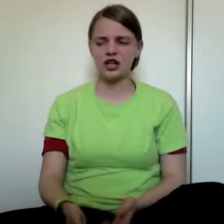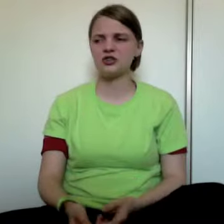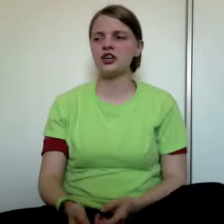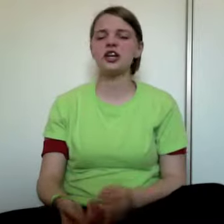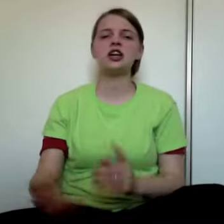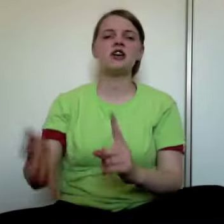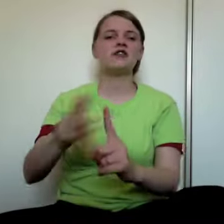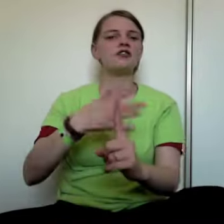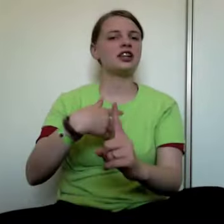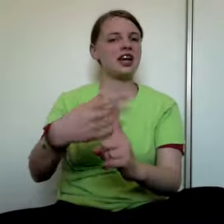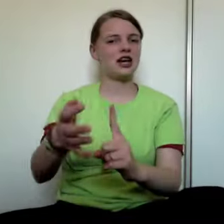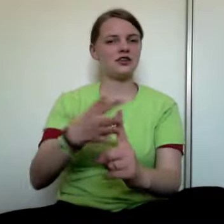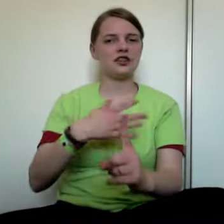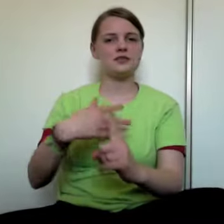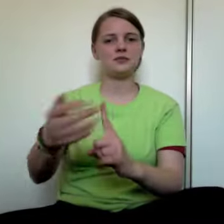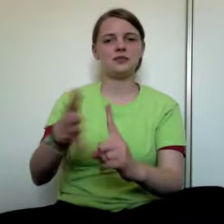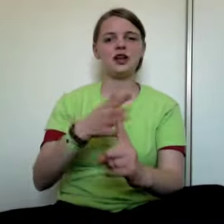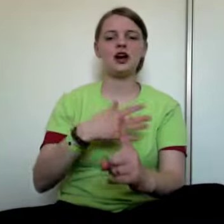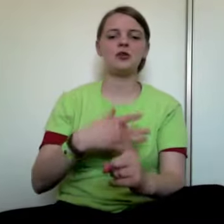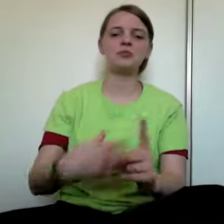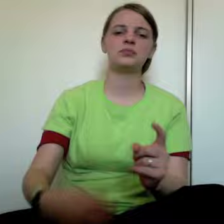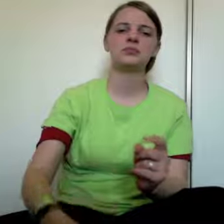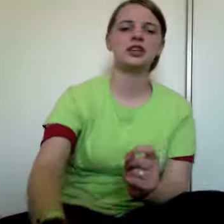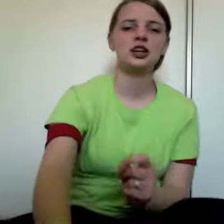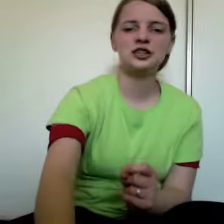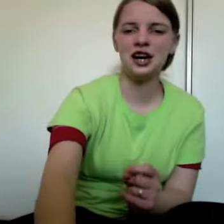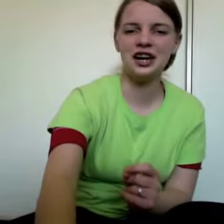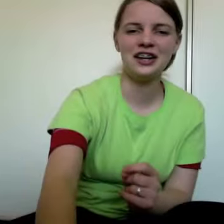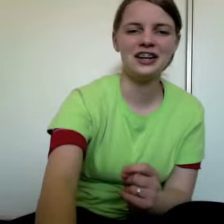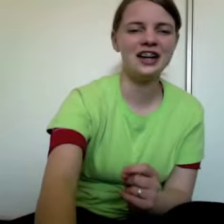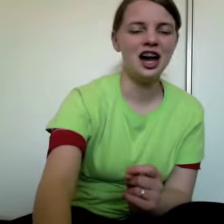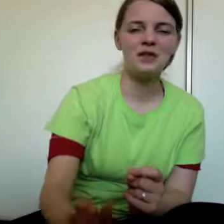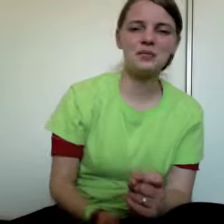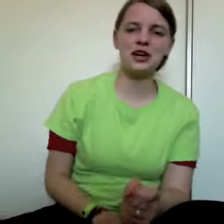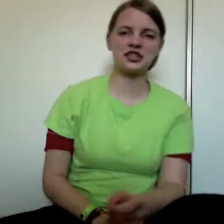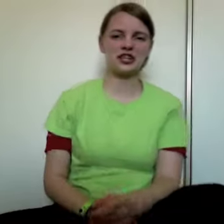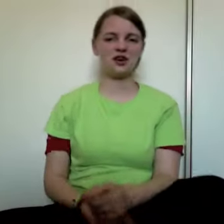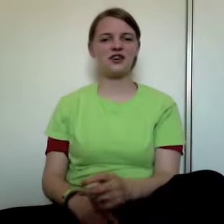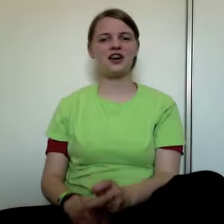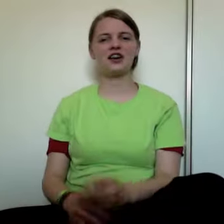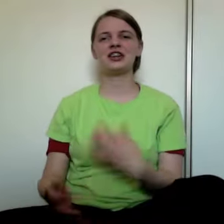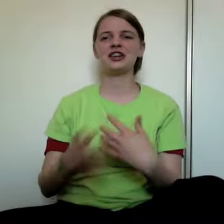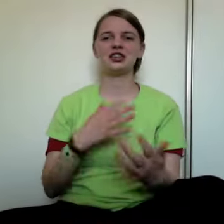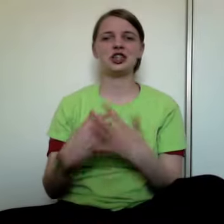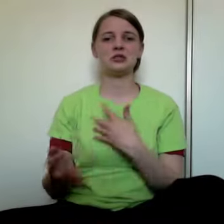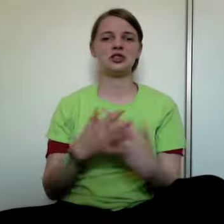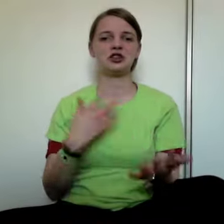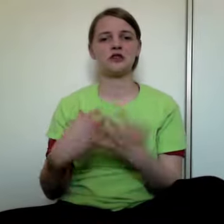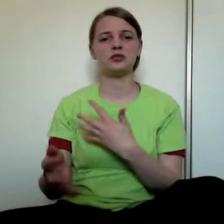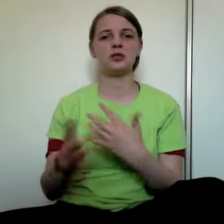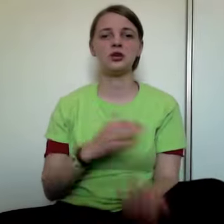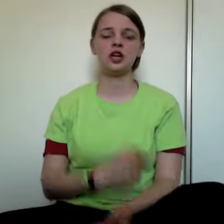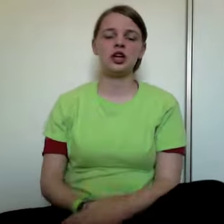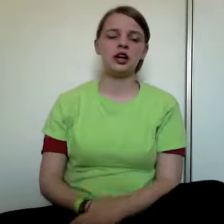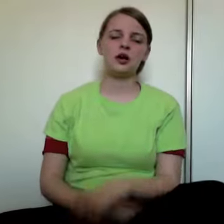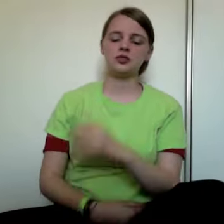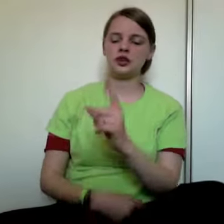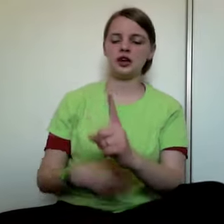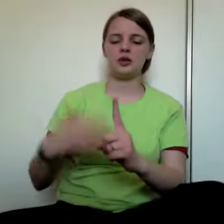Darn it. Flattery. Sorry, I've been practicing it all wrong. This means comfortable.